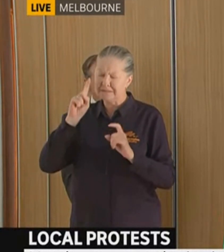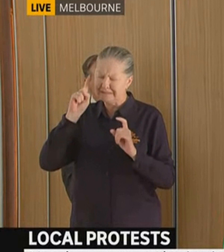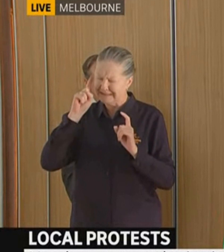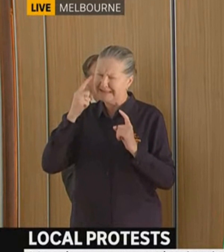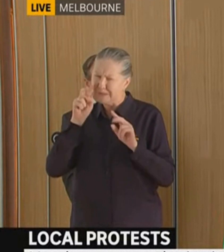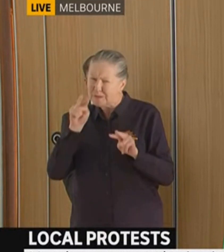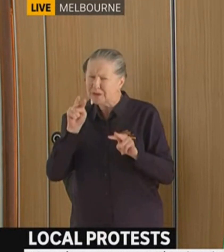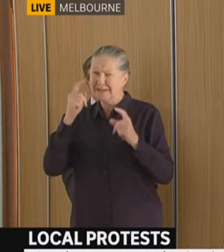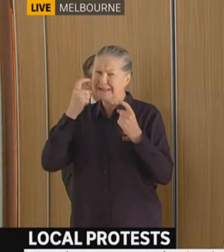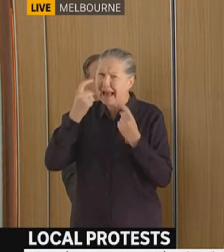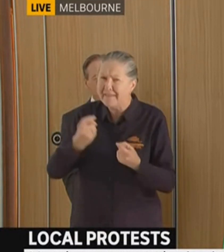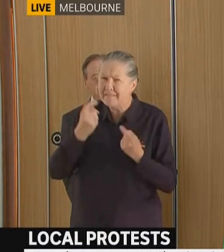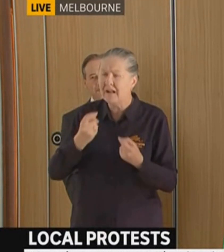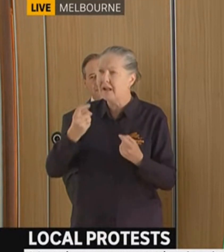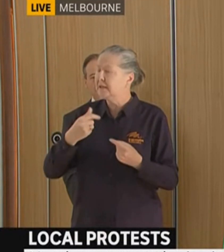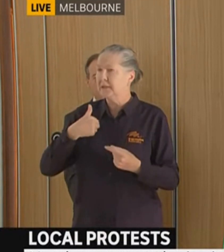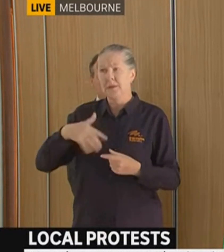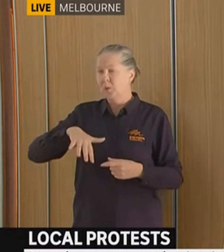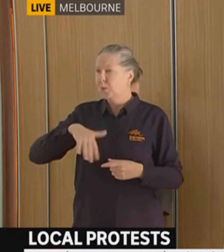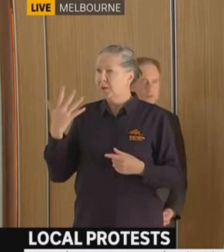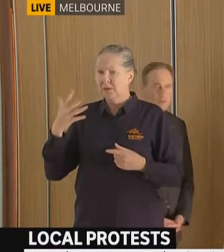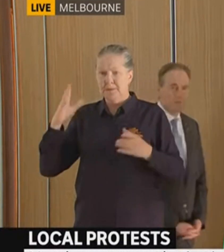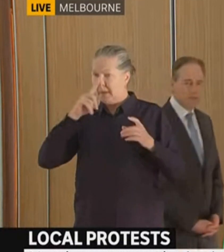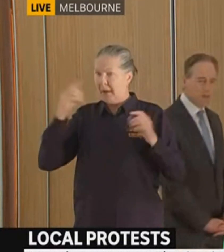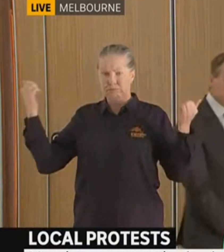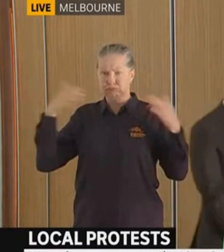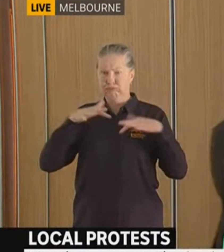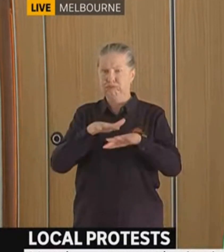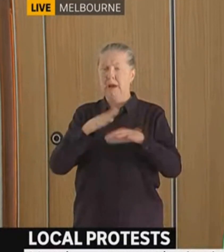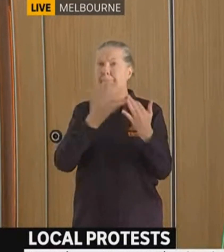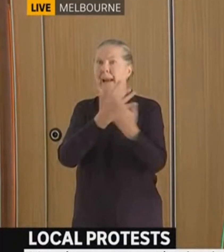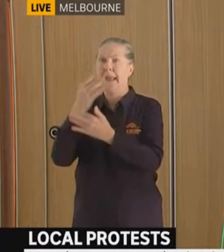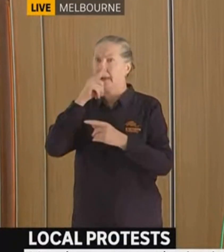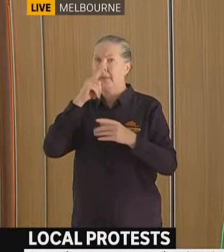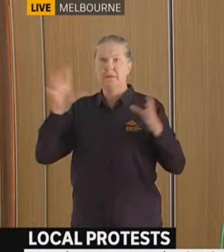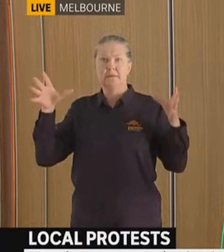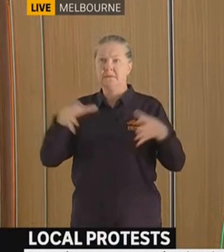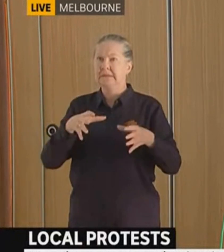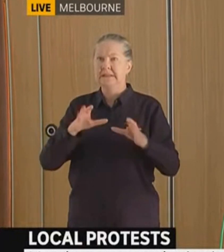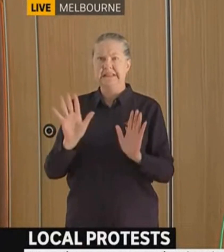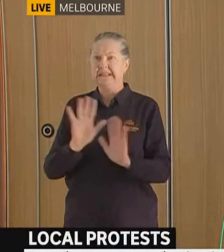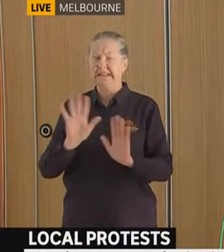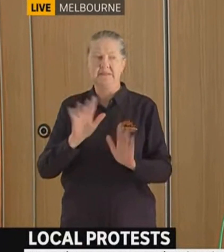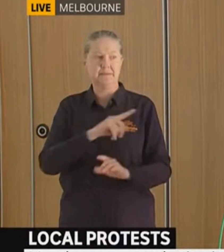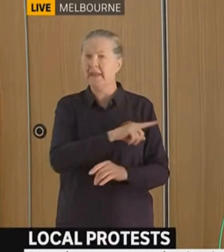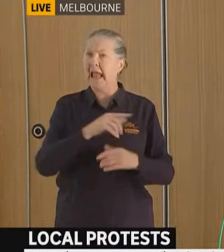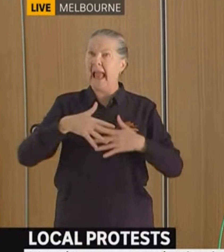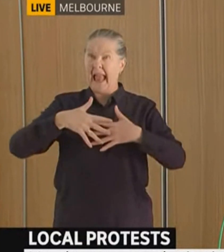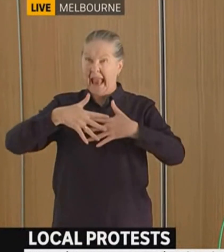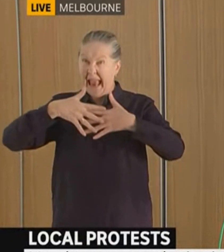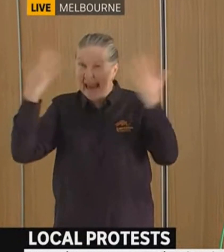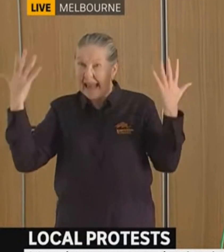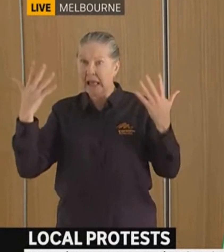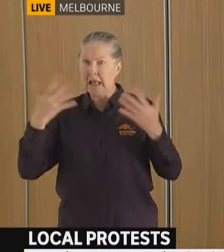worried about any tendency to recommence large gatherings. I would say this, that any mass